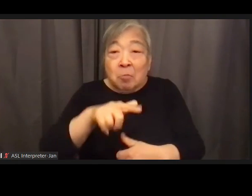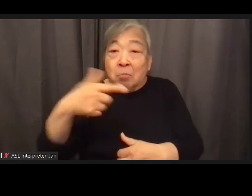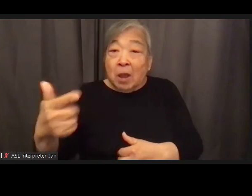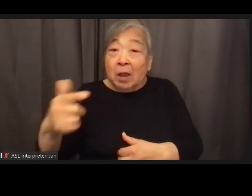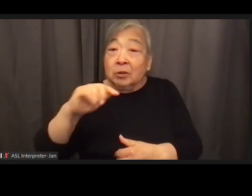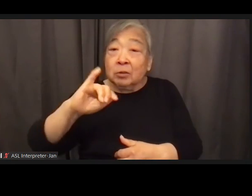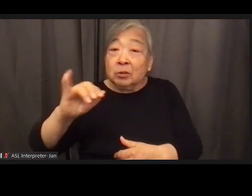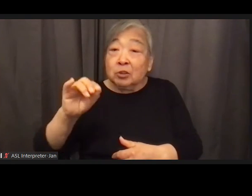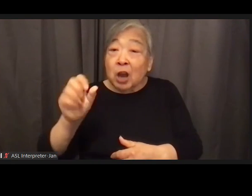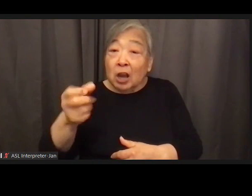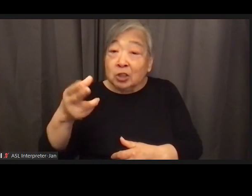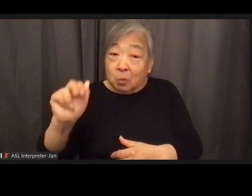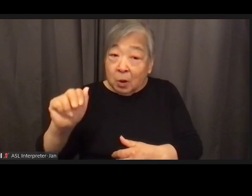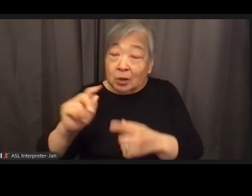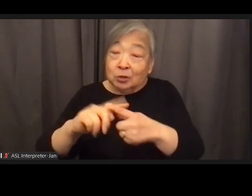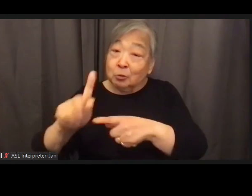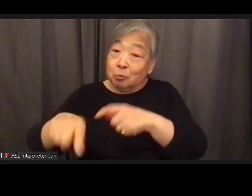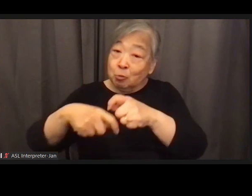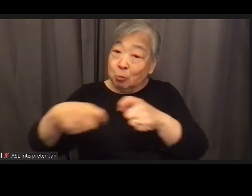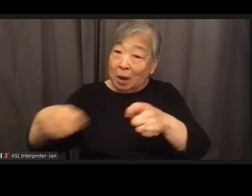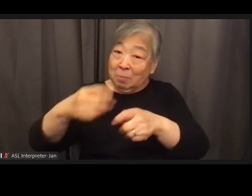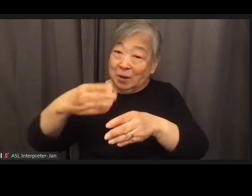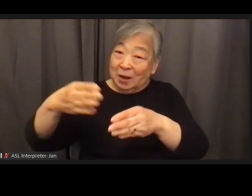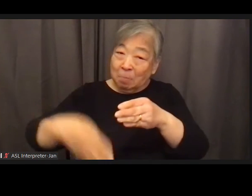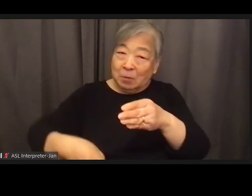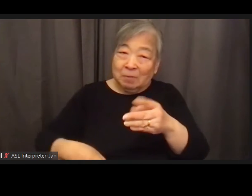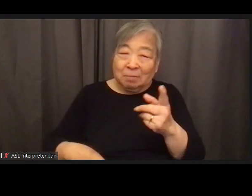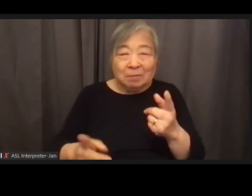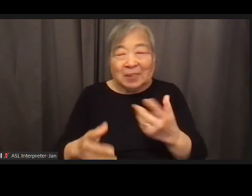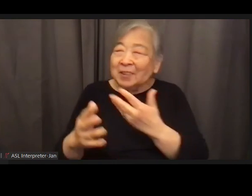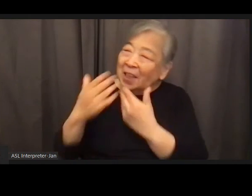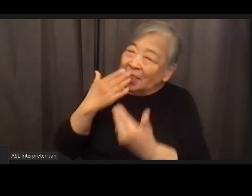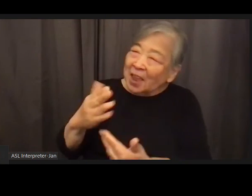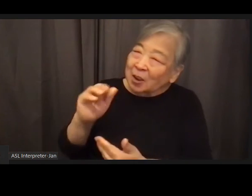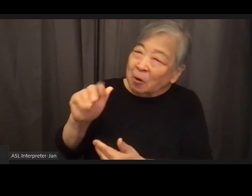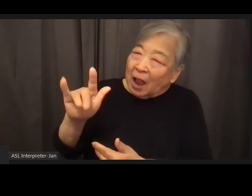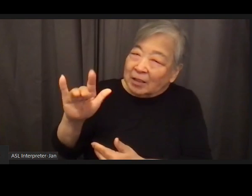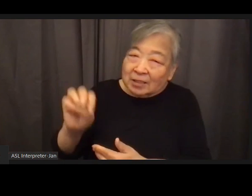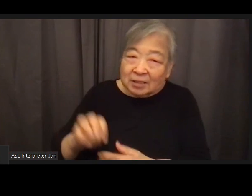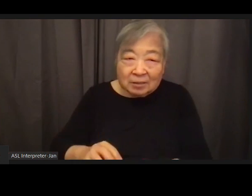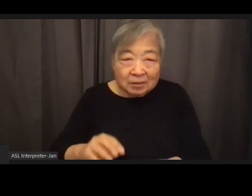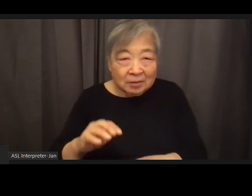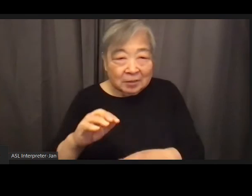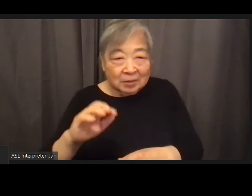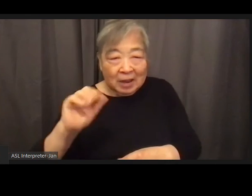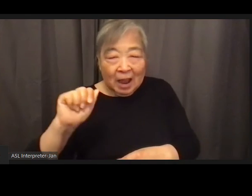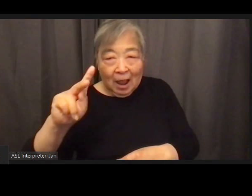to wrap this up. Thank you, Alice. Thank you.